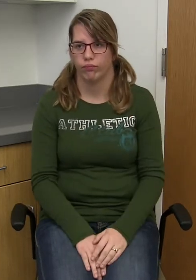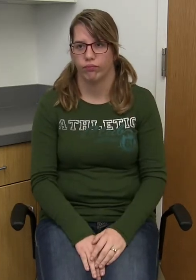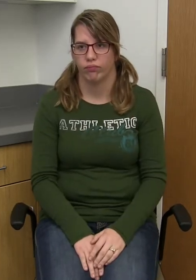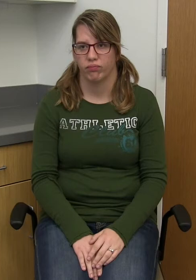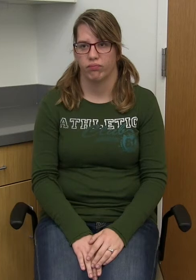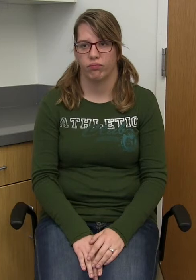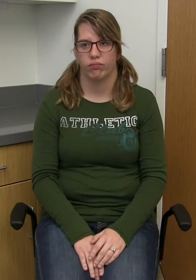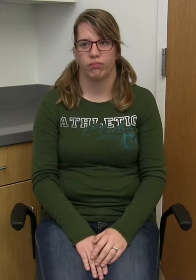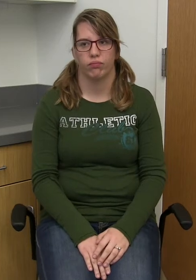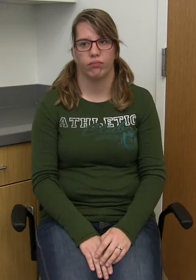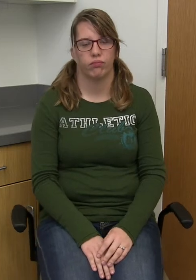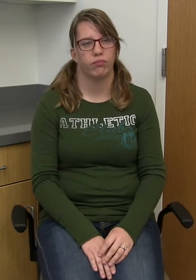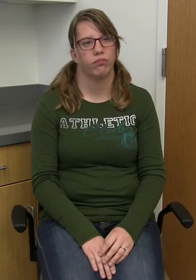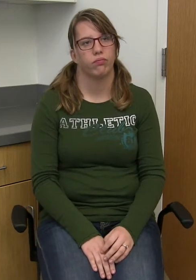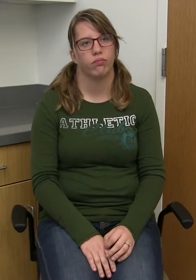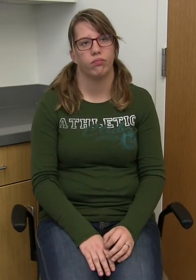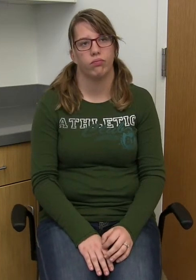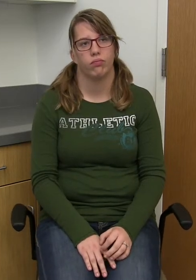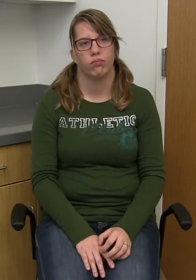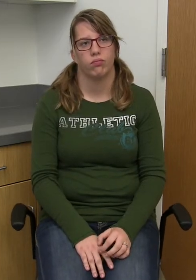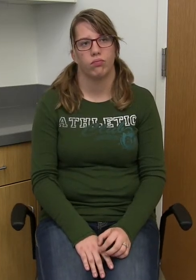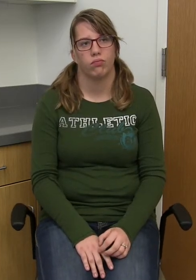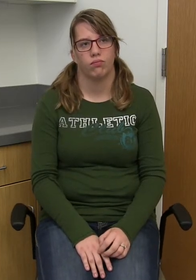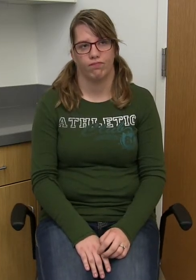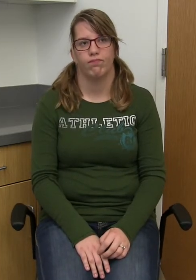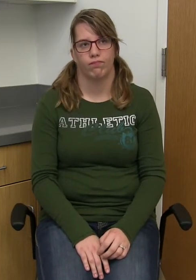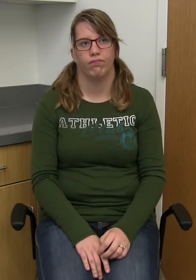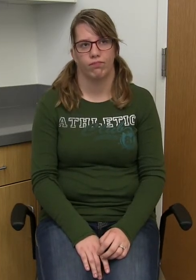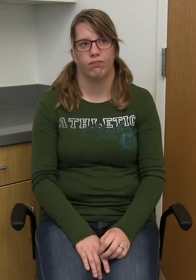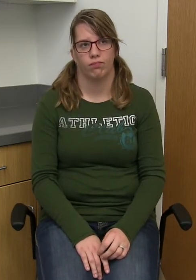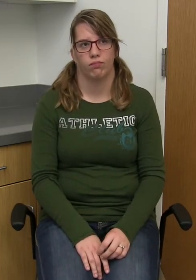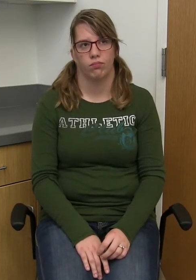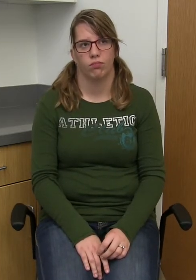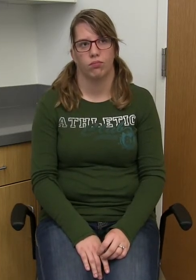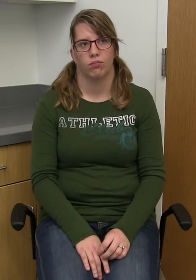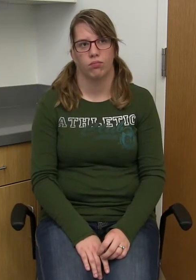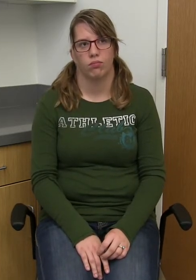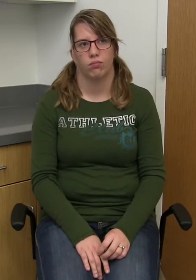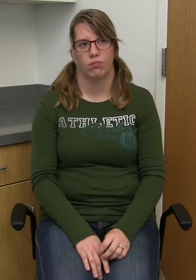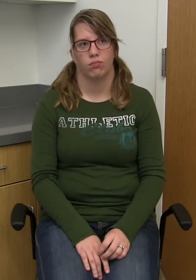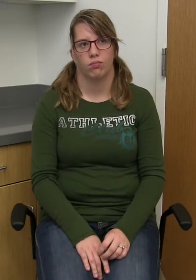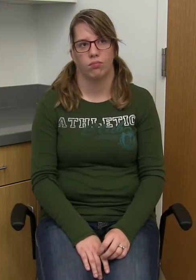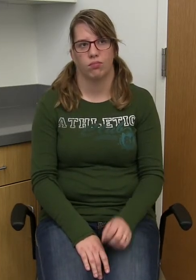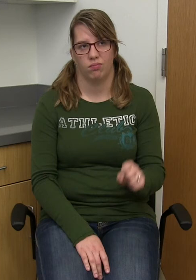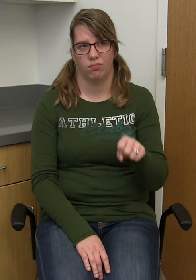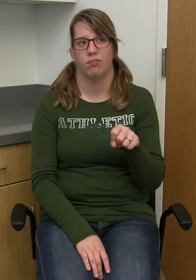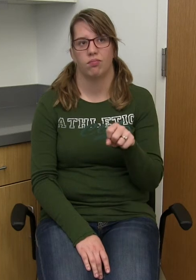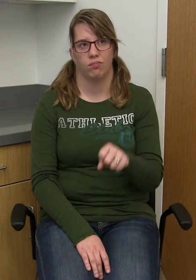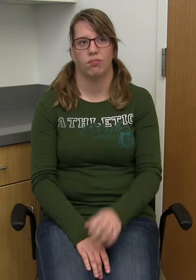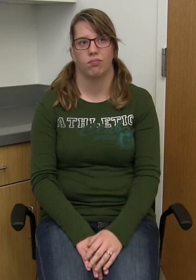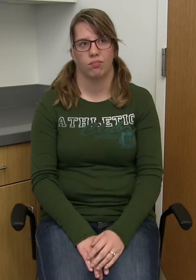So your last menstrual period was 2 months before, and then you took a pregnancy test that said that you were 4 weeks along.